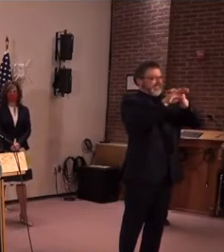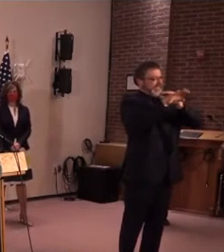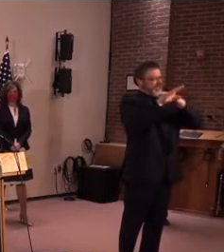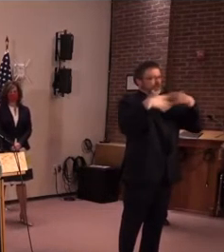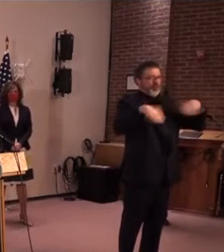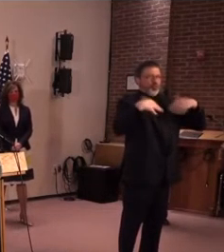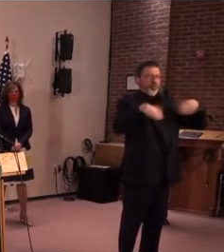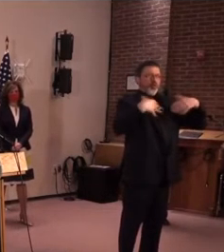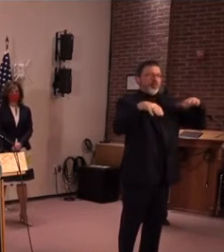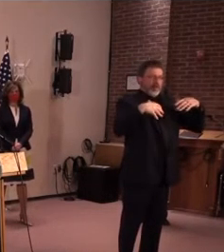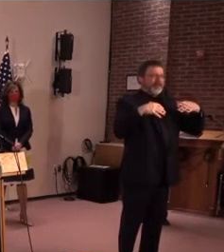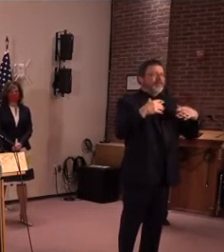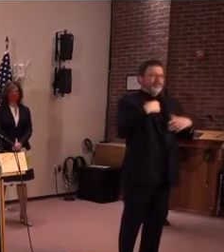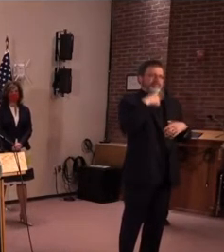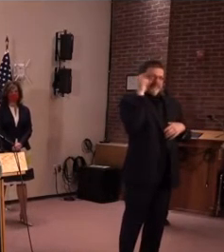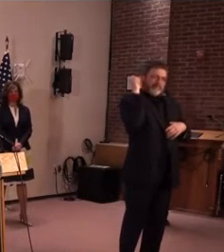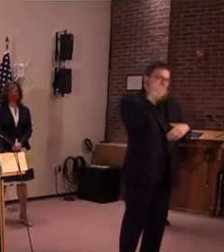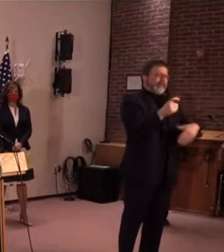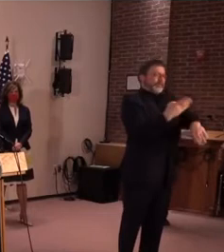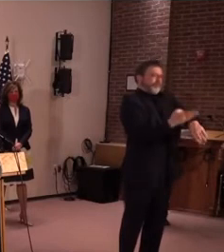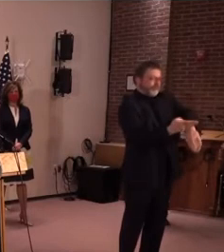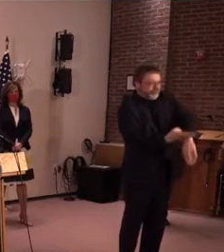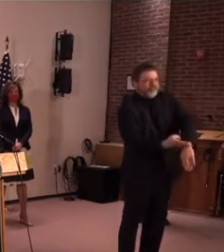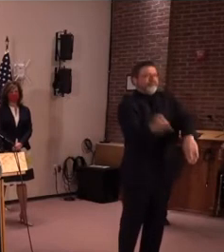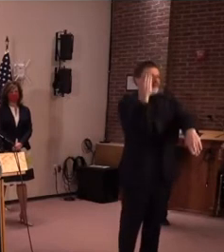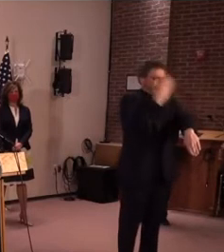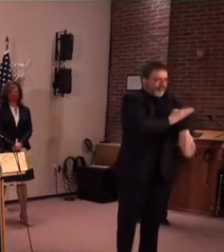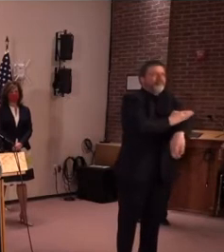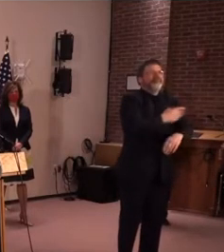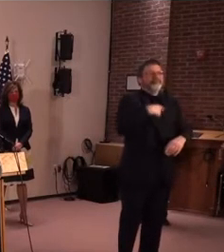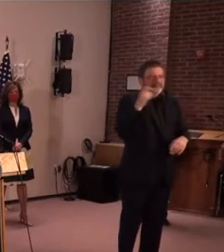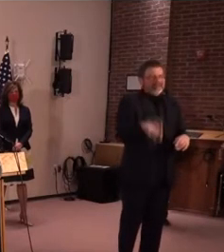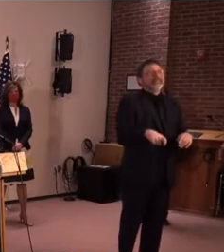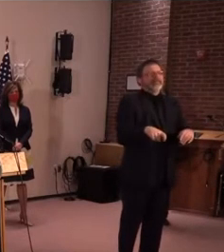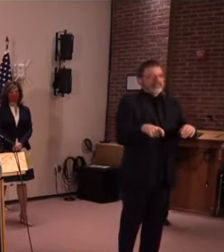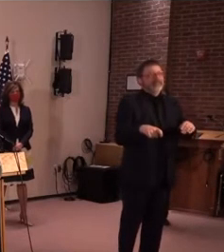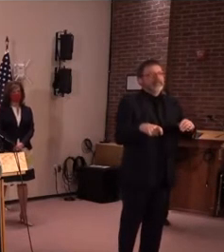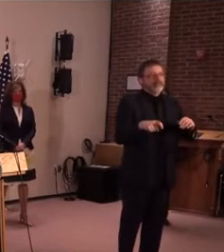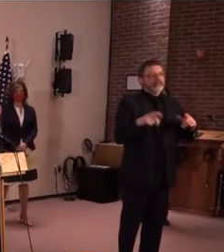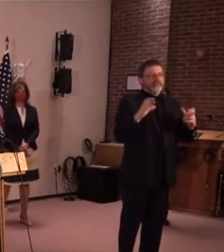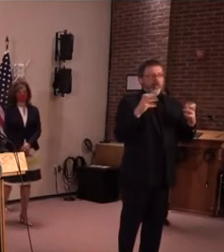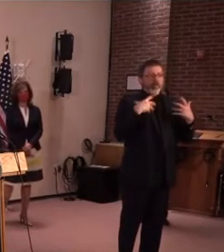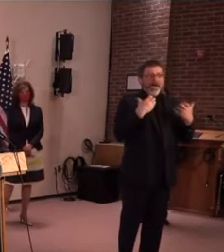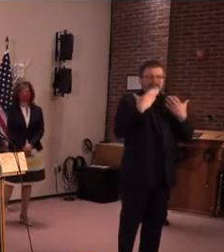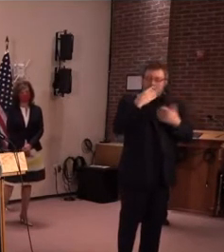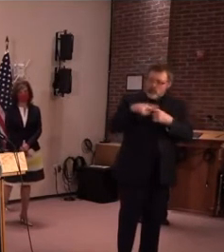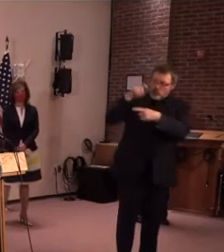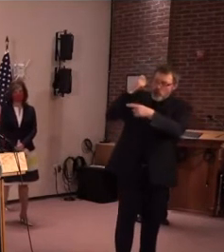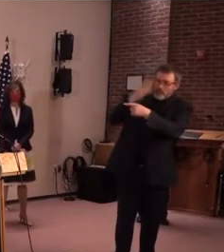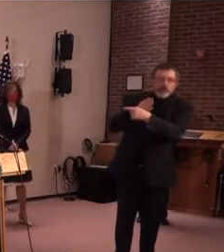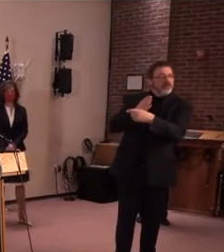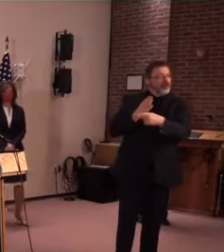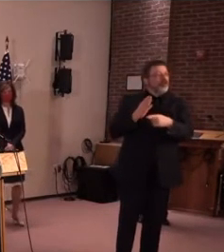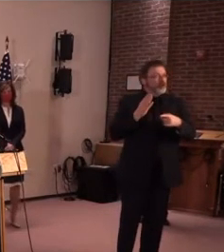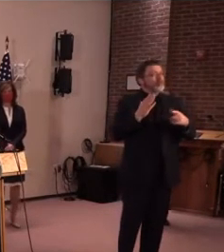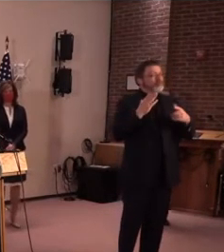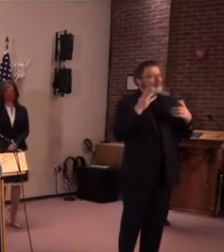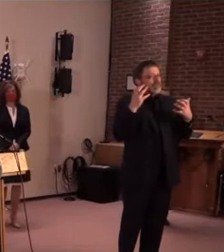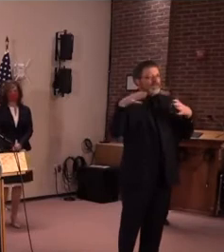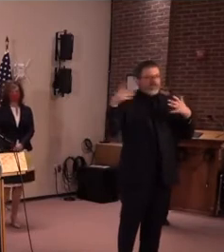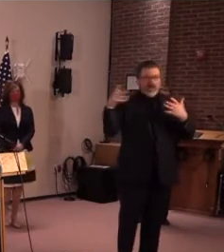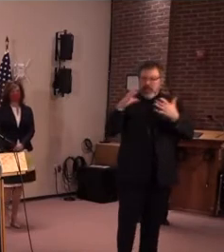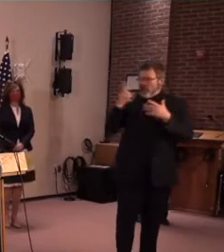you again, Governor, and the entire team at ACCD, and really across all of state leadership and all you're doing to help